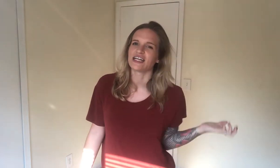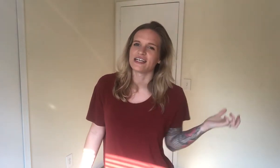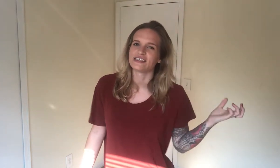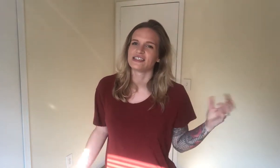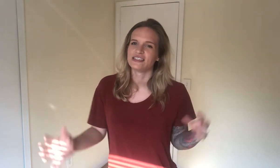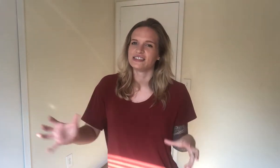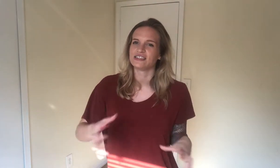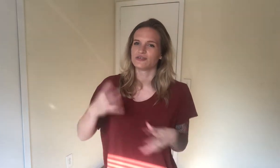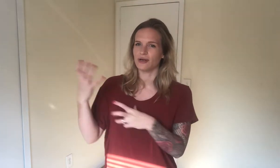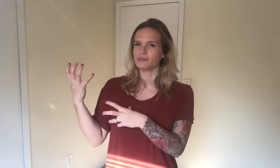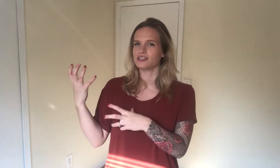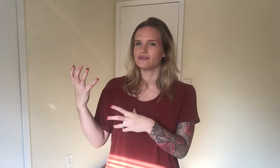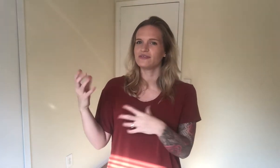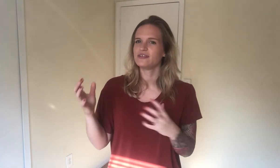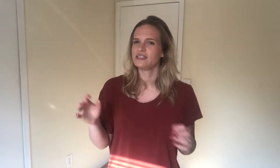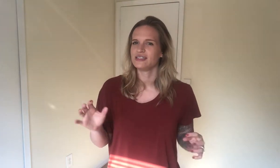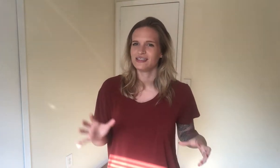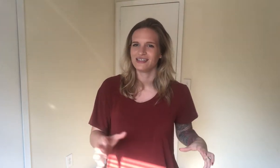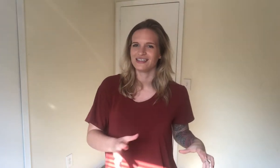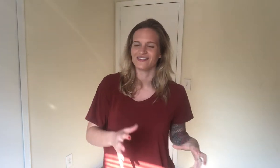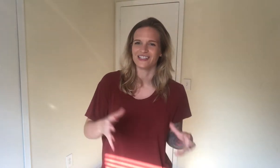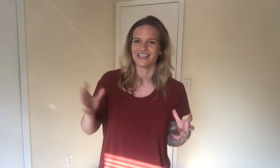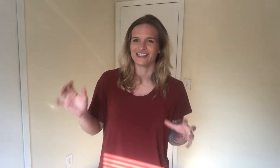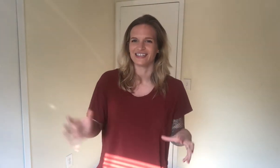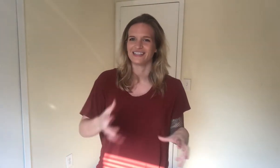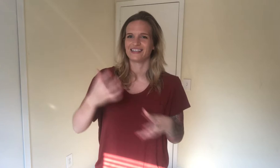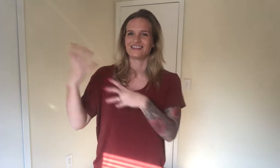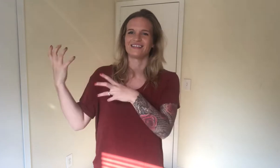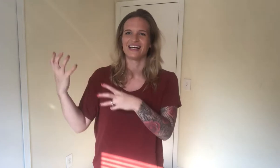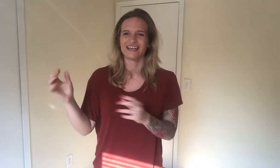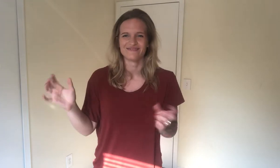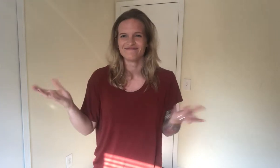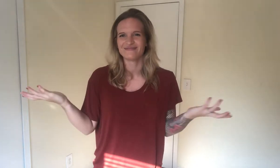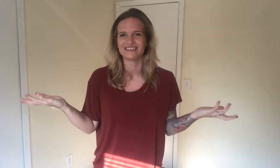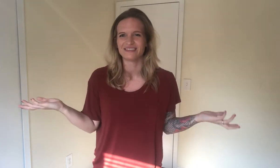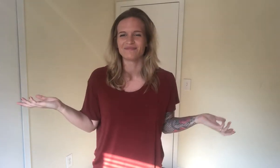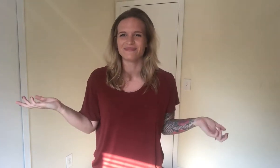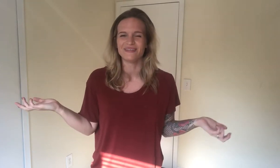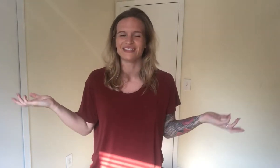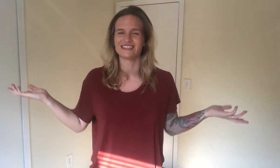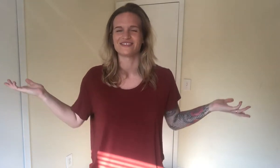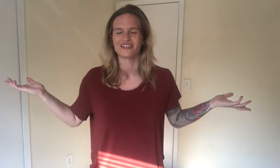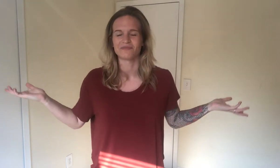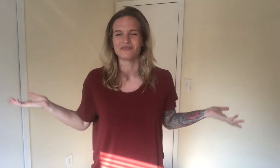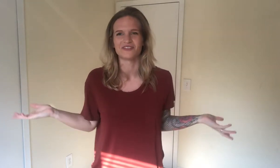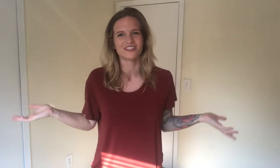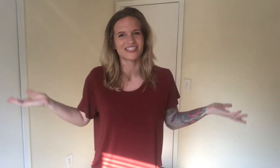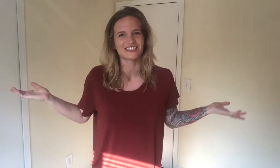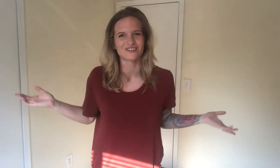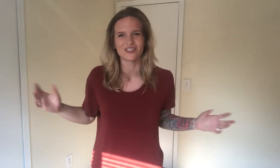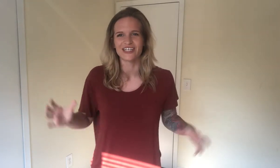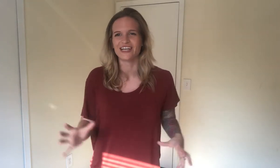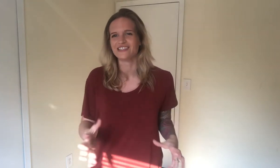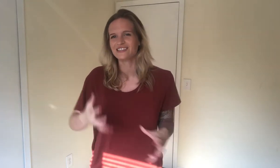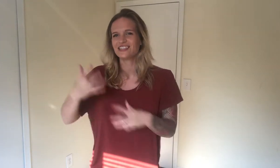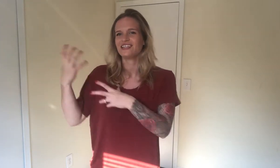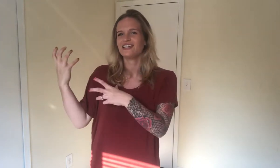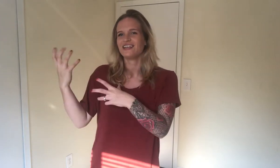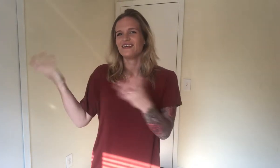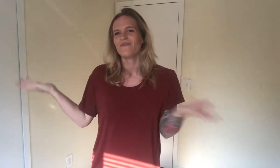signed disruptive, or like, yeah, means disruptive or like disorganized,